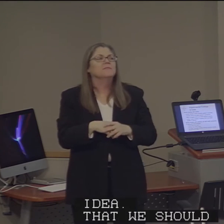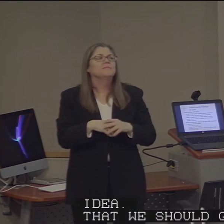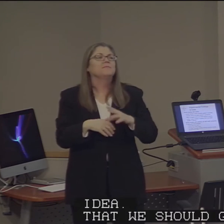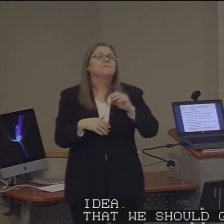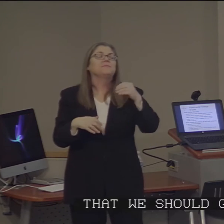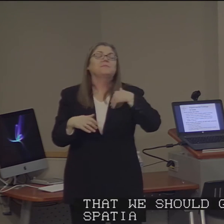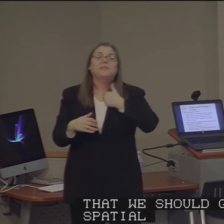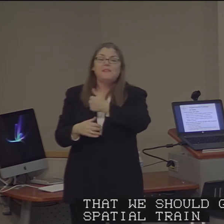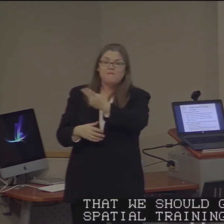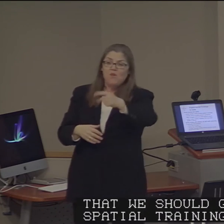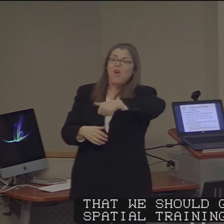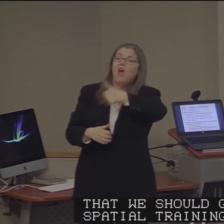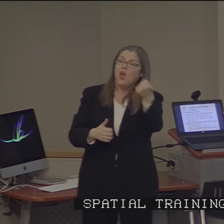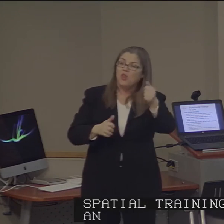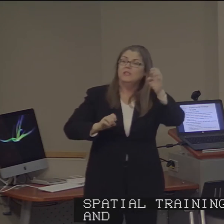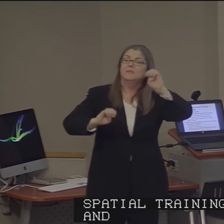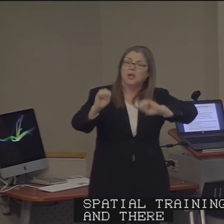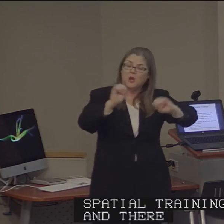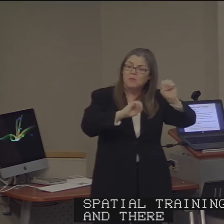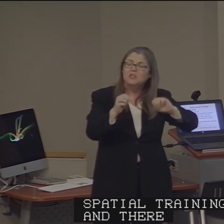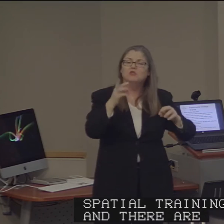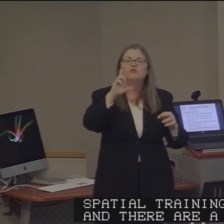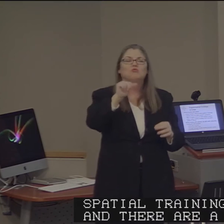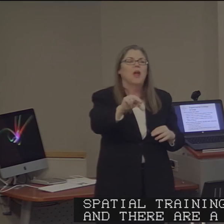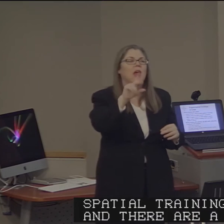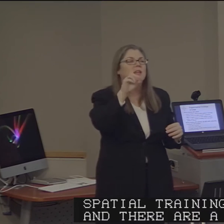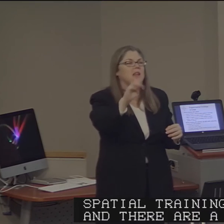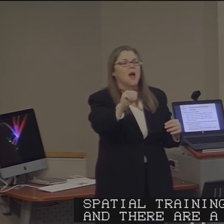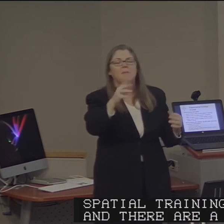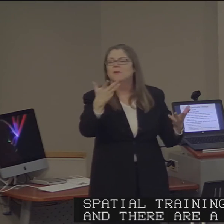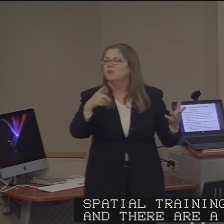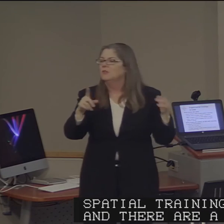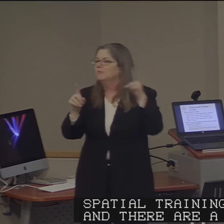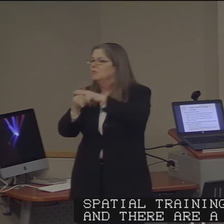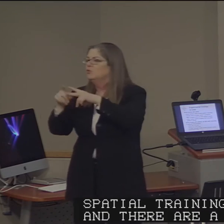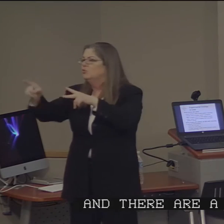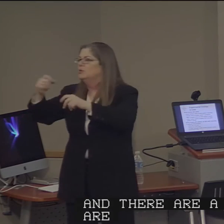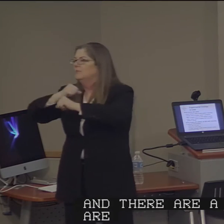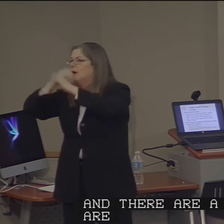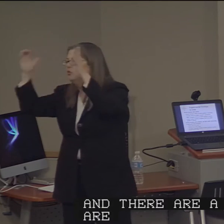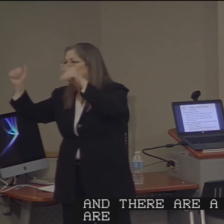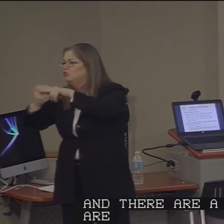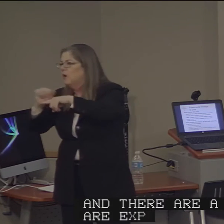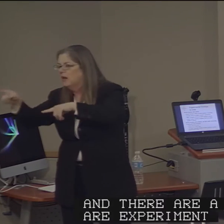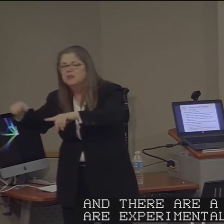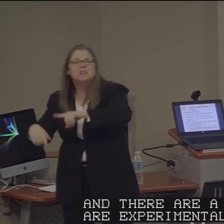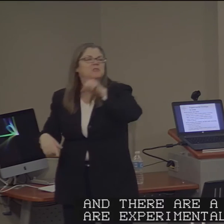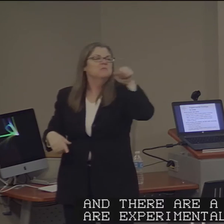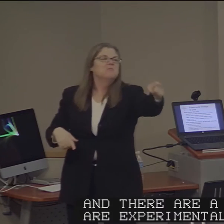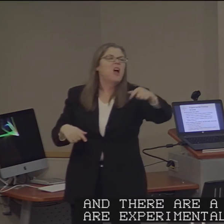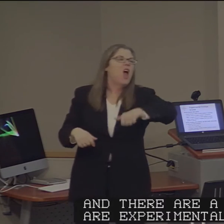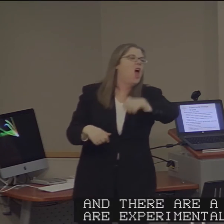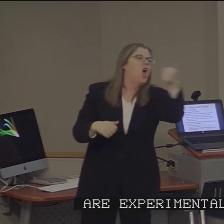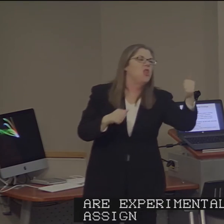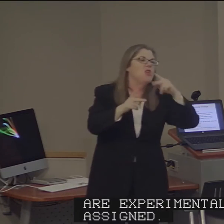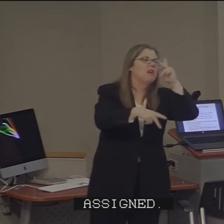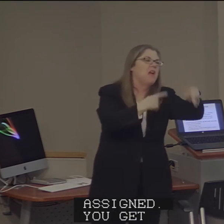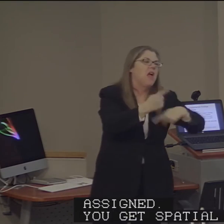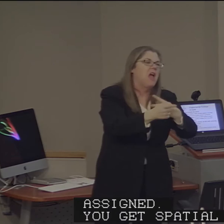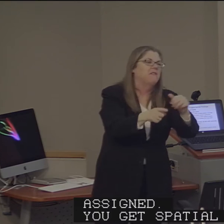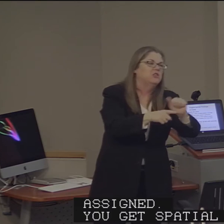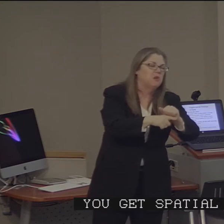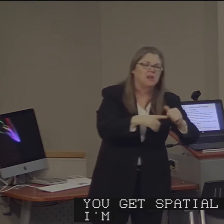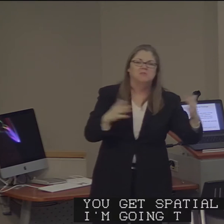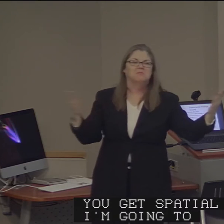are experimental, random assigned. You get spatial training, I'm going to give you some other kind of plausible training.